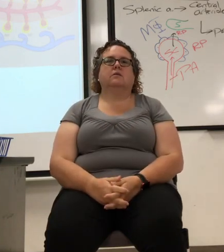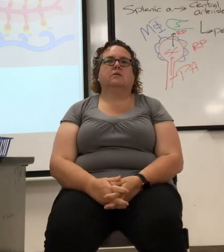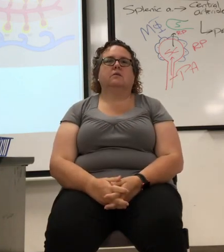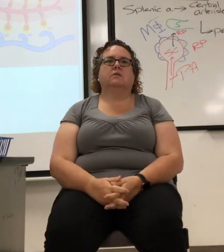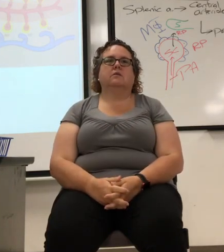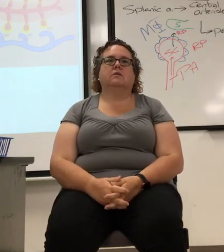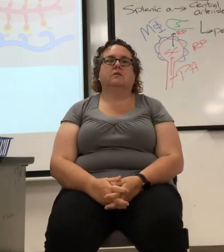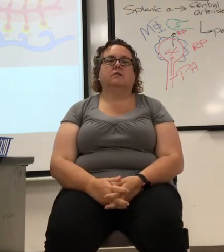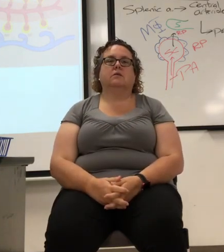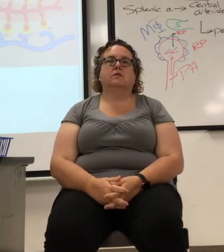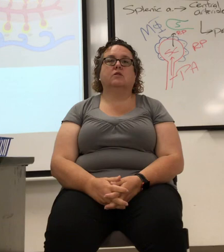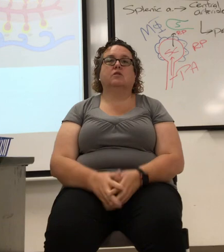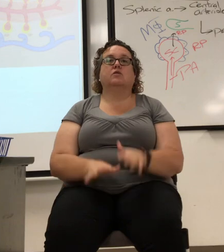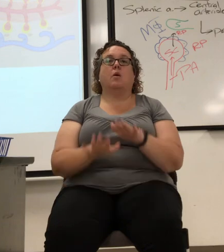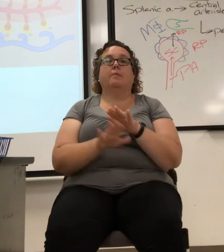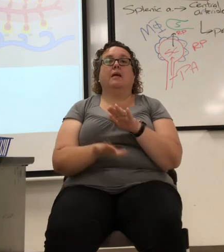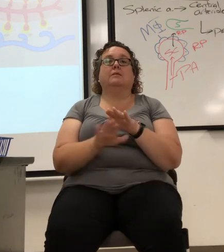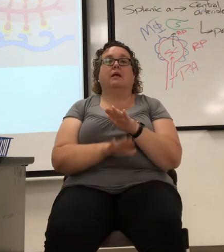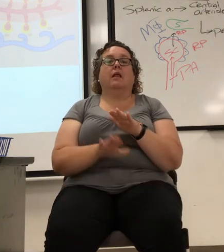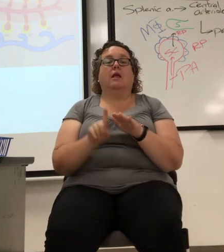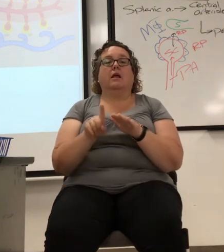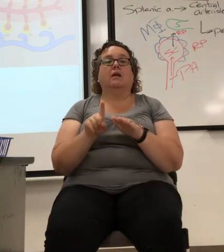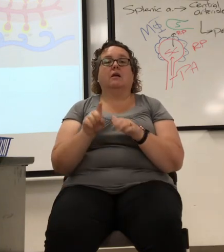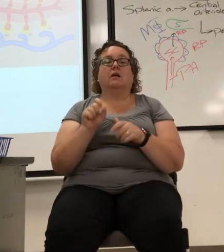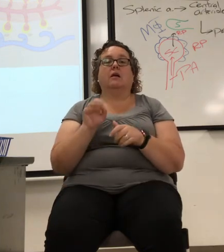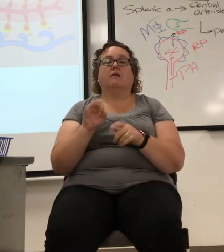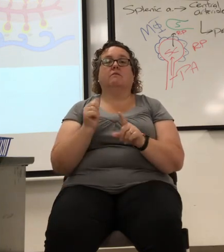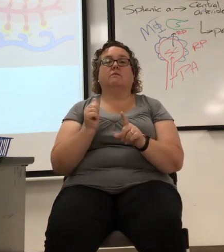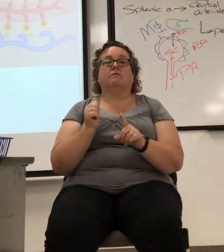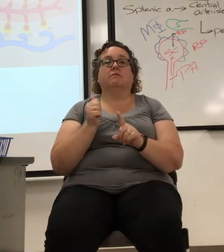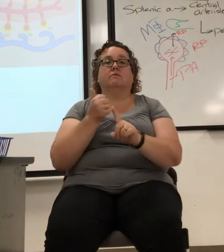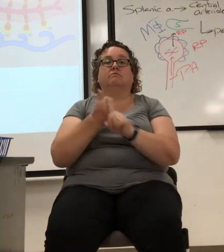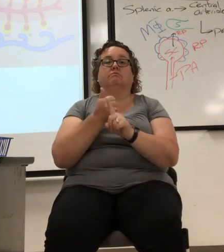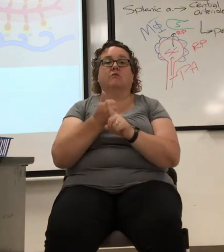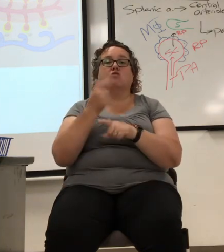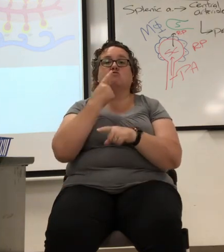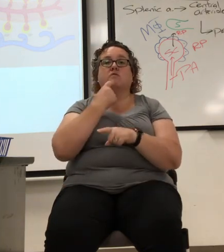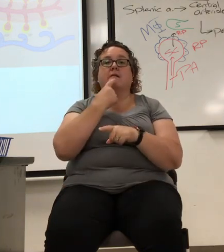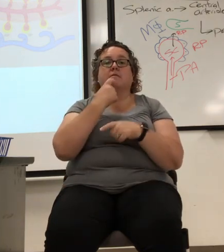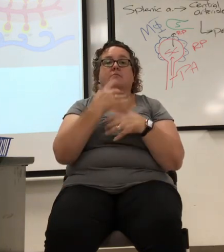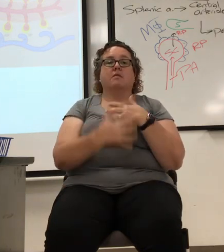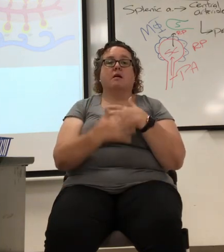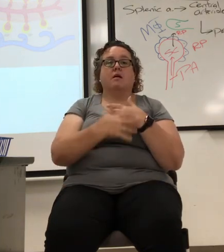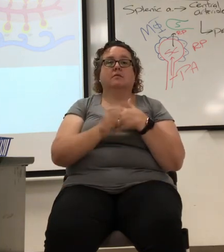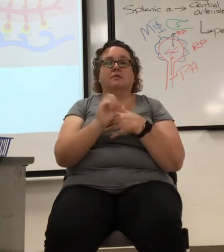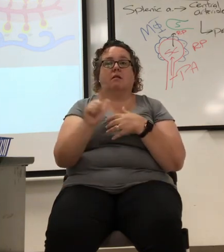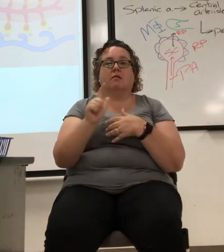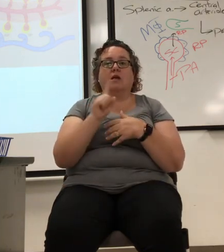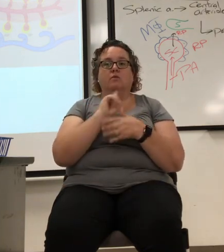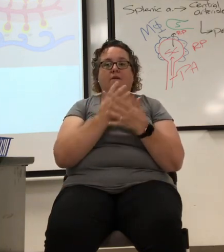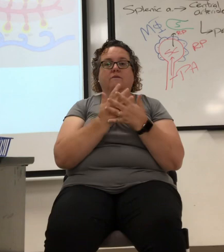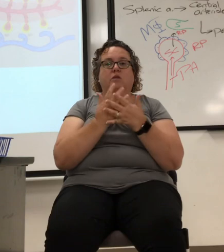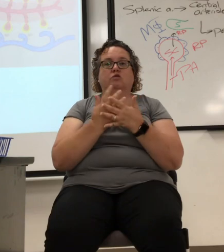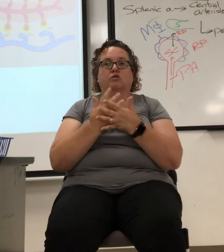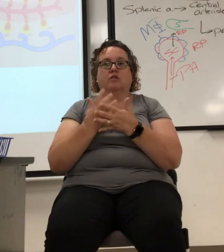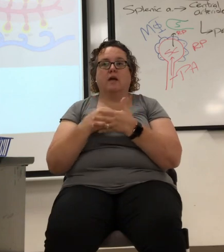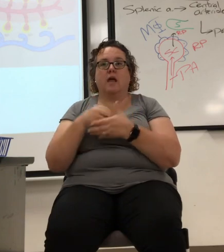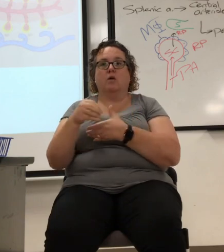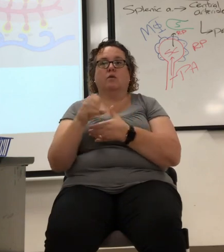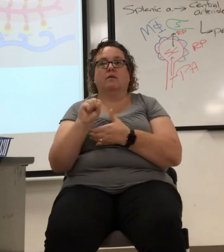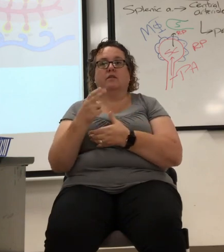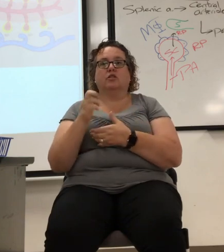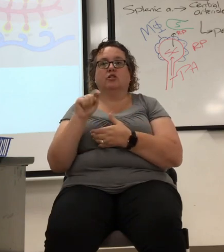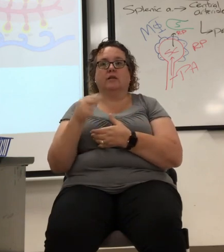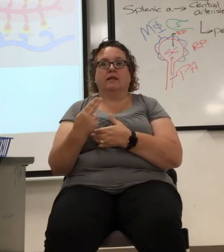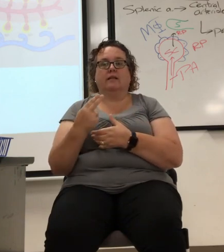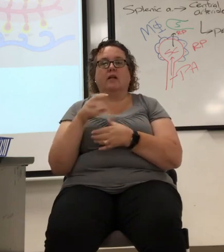So basically, if you are a red blood cell and you get filtered out of the sheath capillary and you're in the